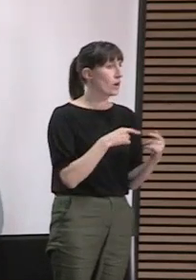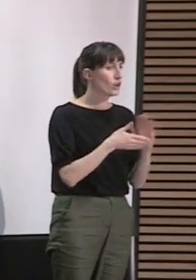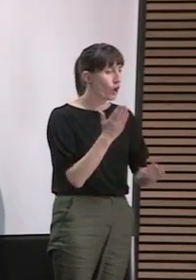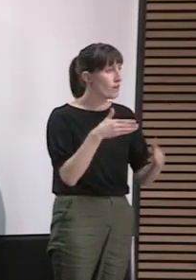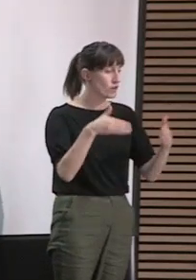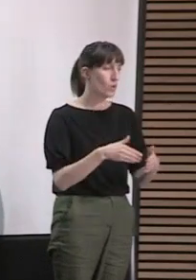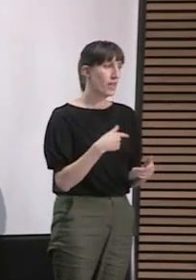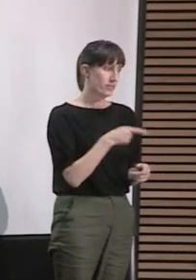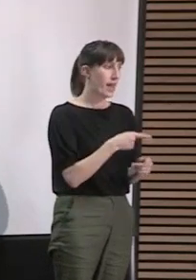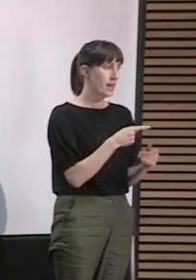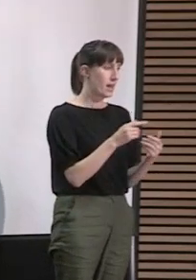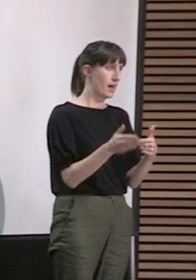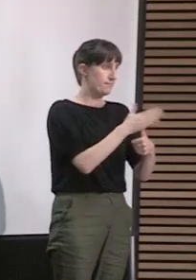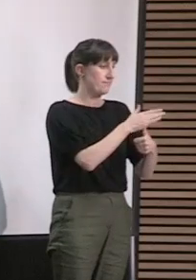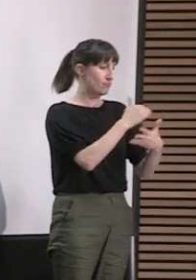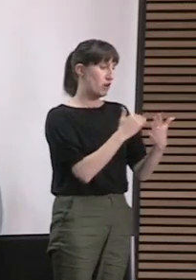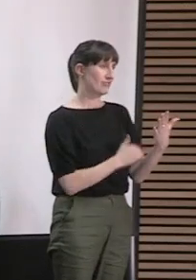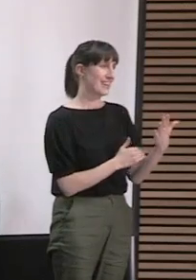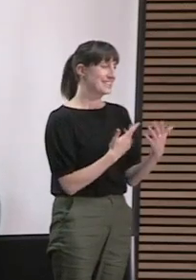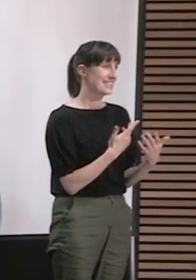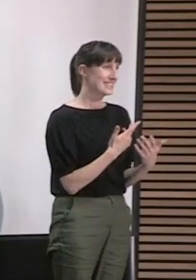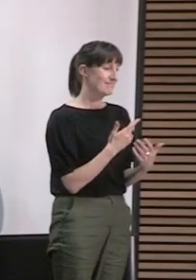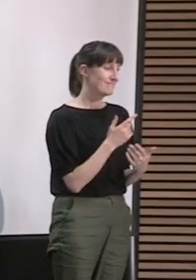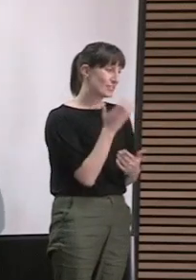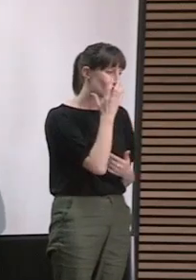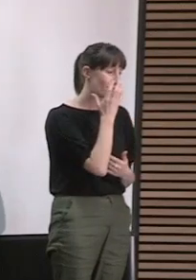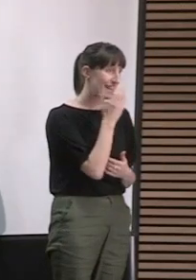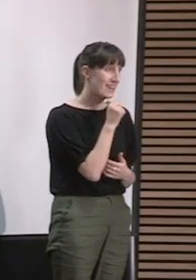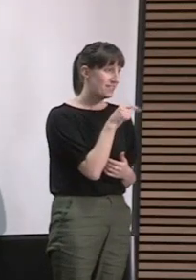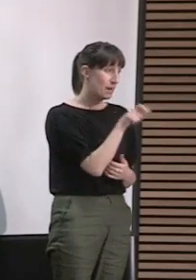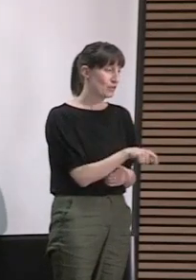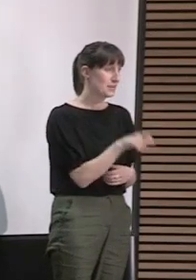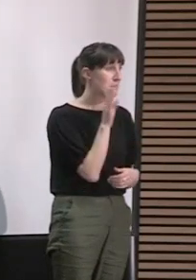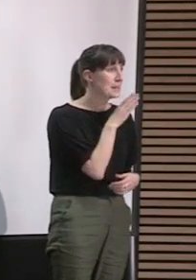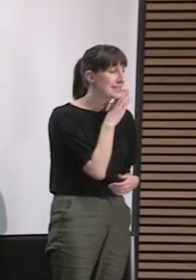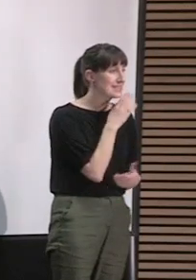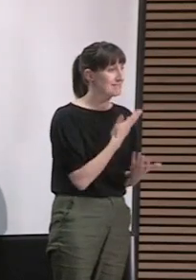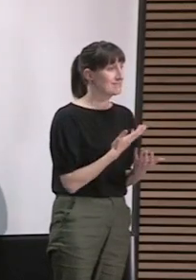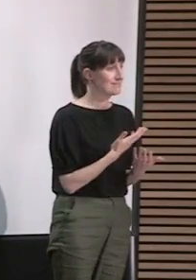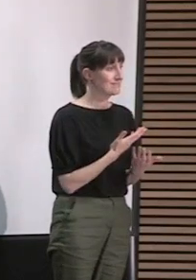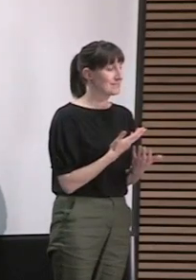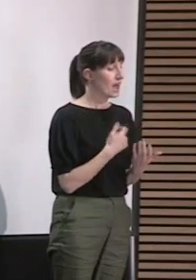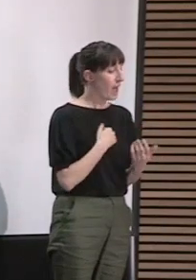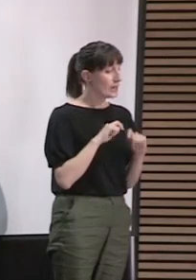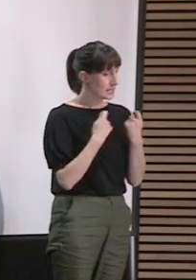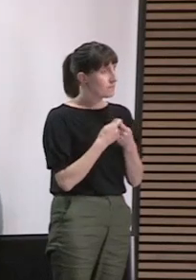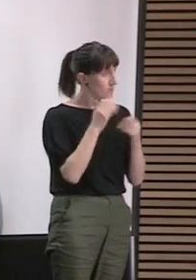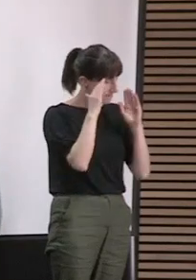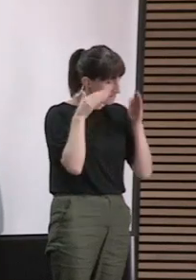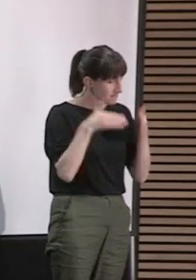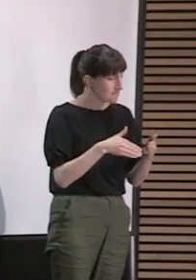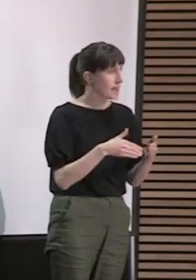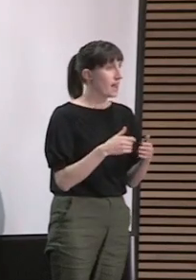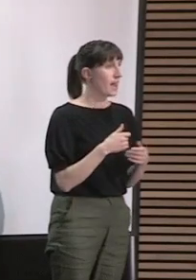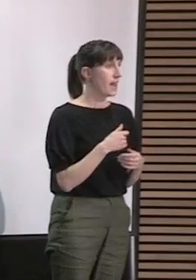So in that case, I'm very sorry if we missed the deadline there. That might have been short, but I know the team is very focused on getting those, and I'm